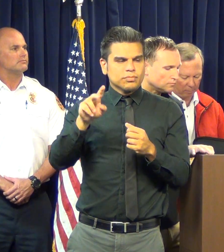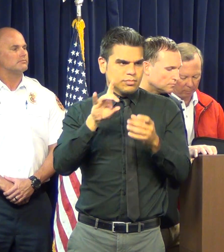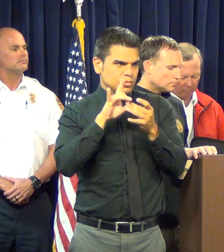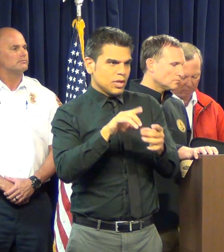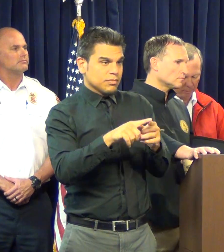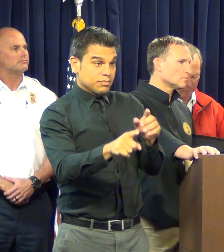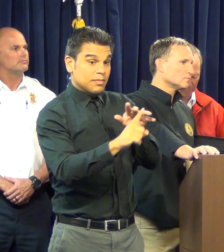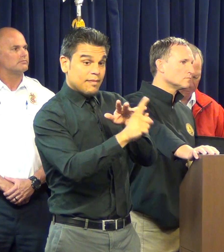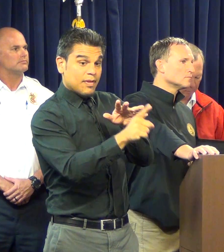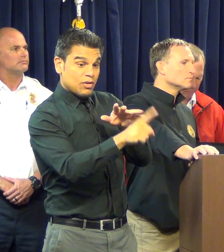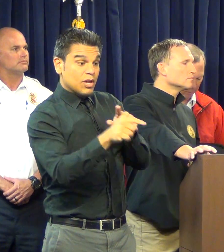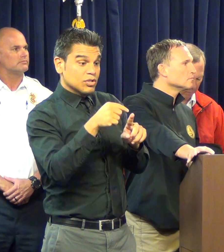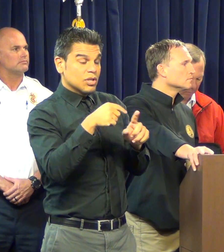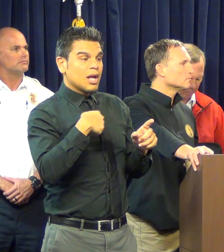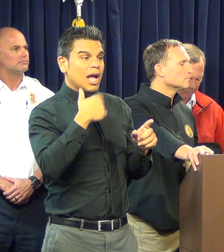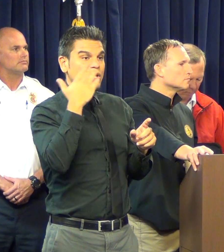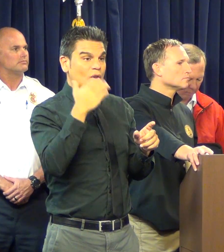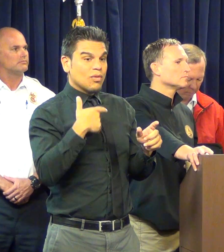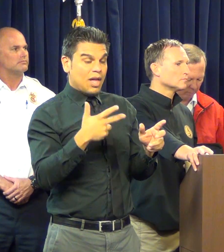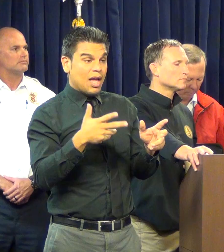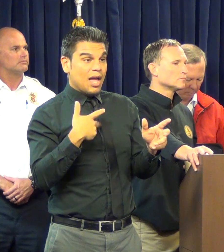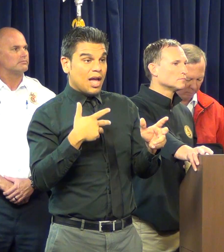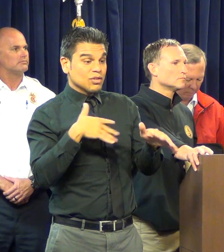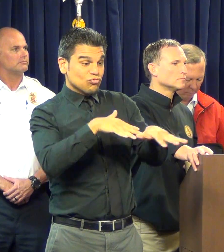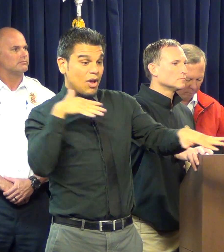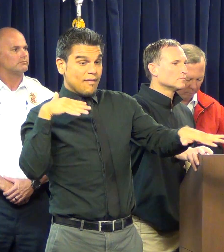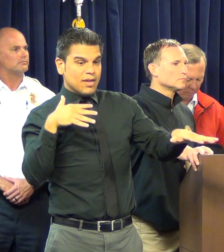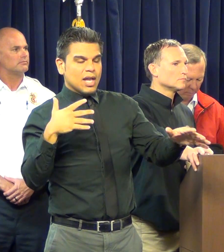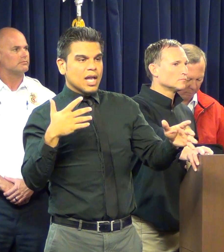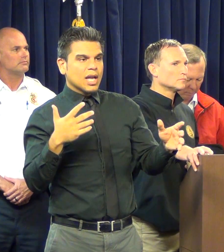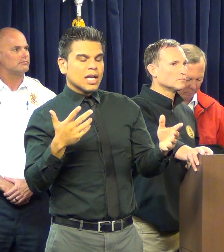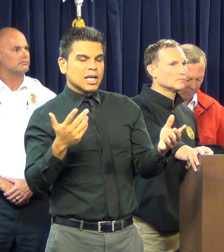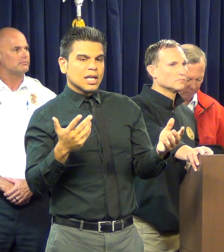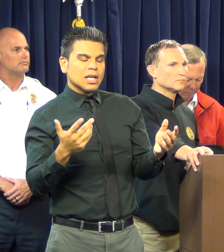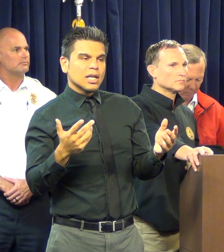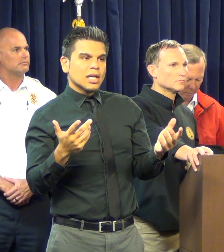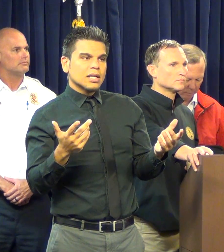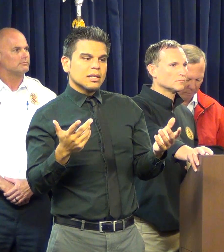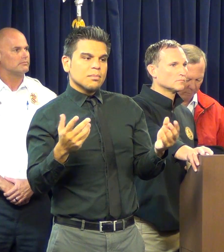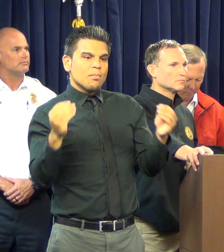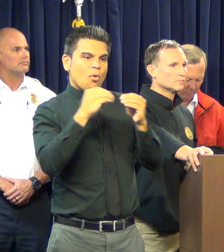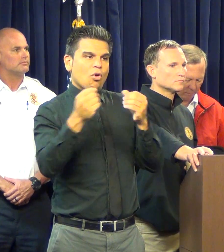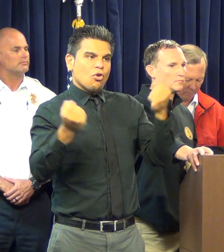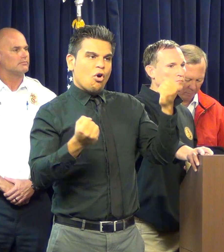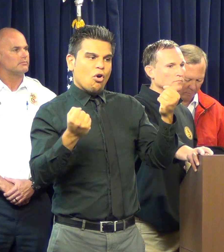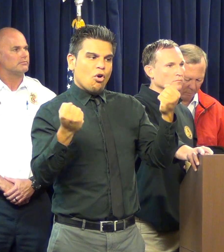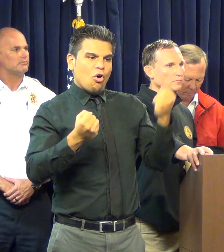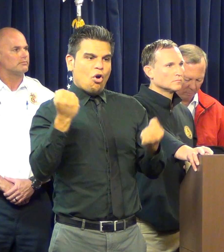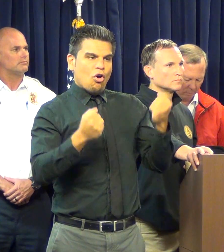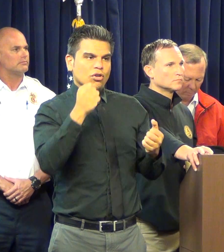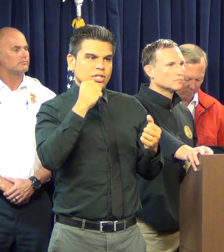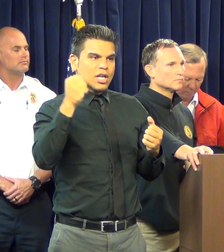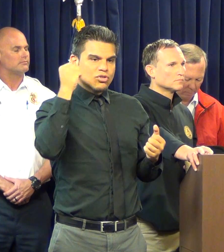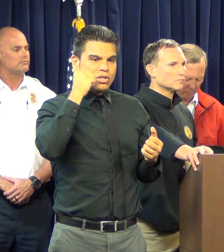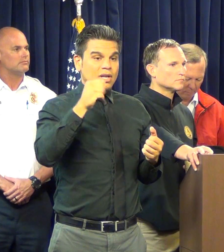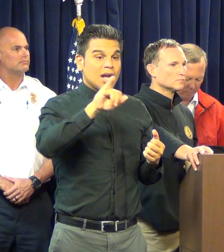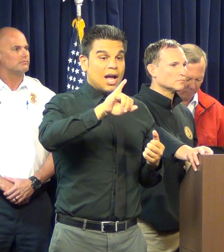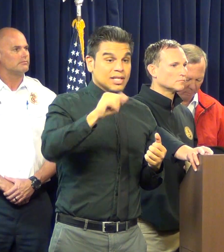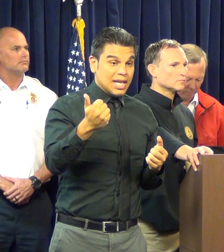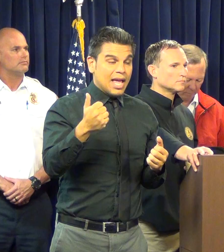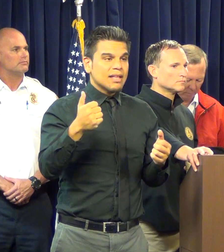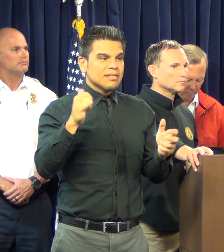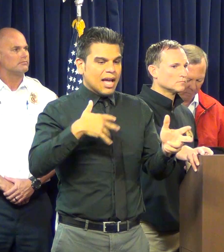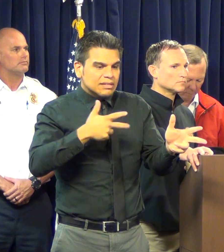notice. So I know that traffic picked up significantly yesterday afternoon, as many of you reported. We had some stop-and-go traffic on I-10, which was really